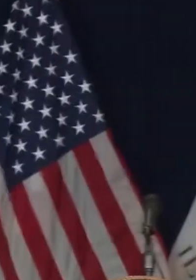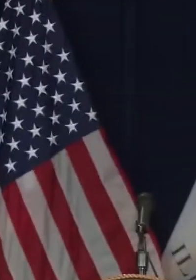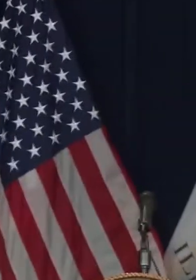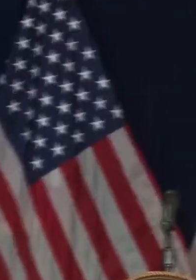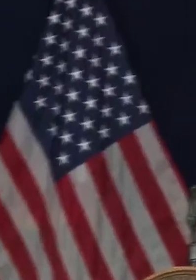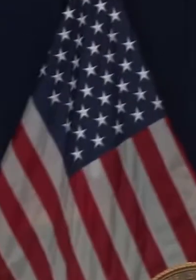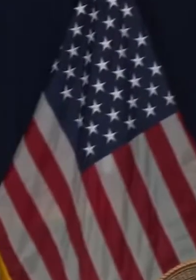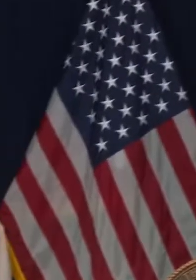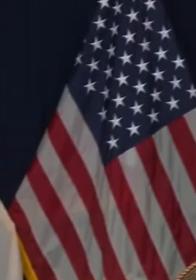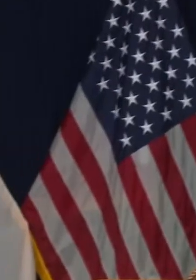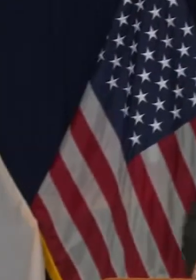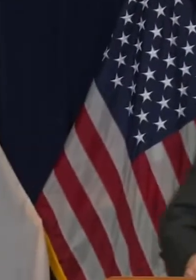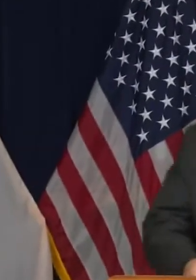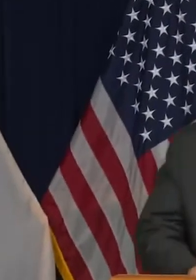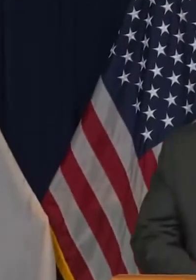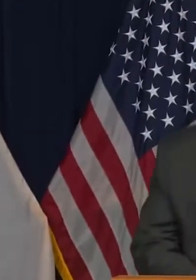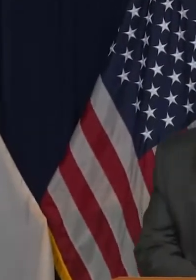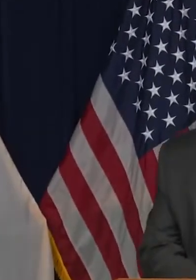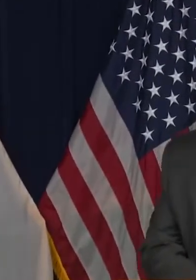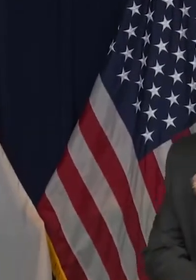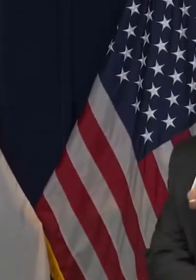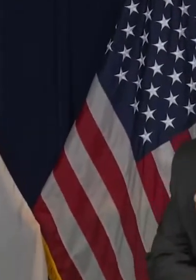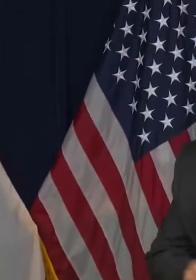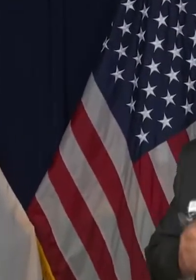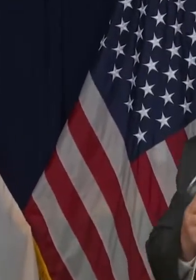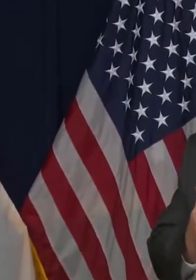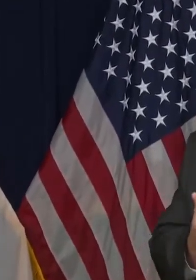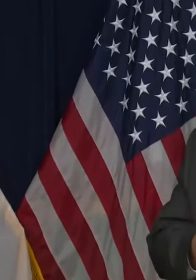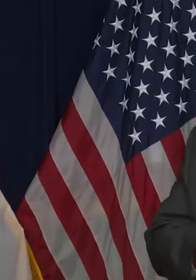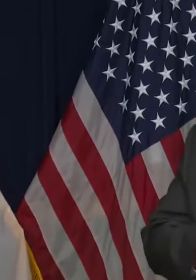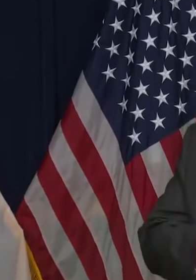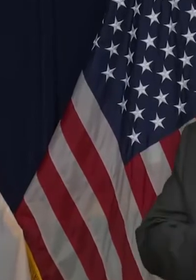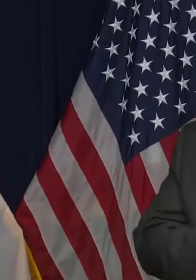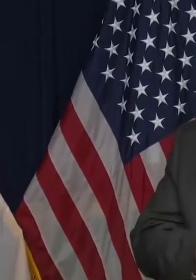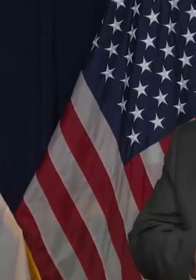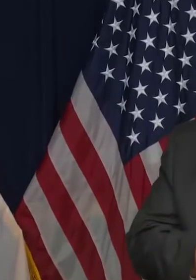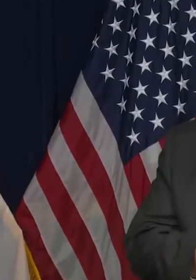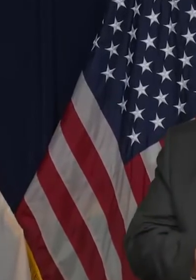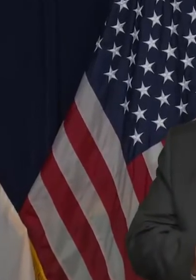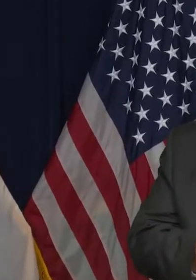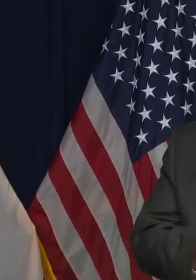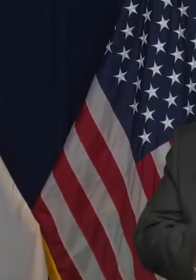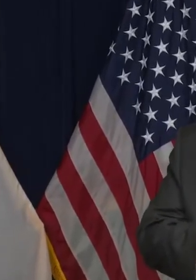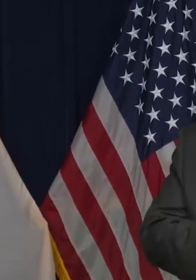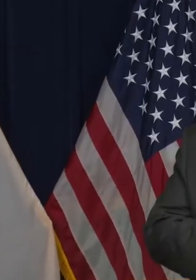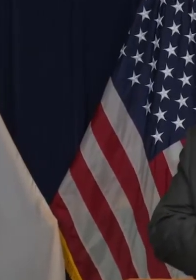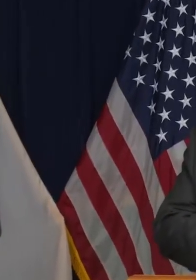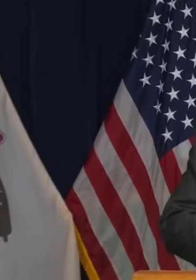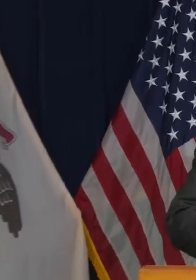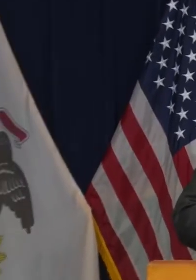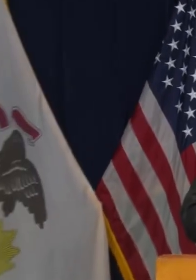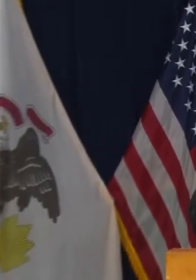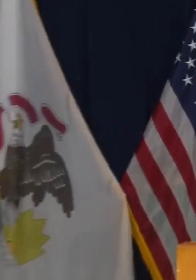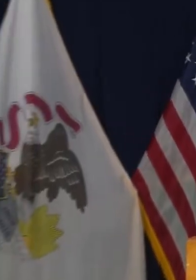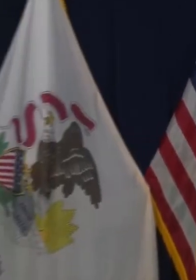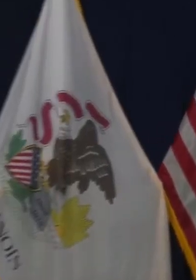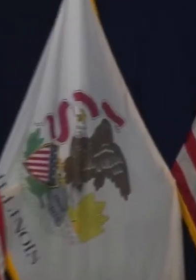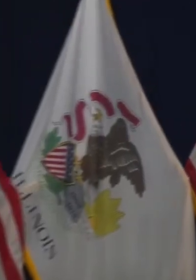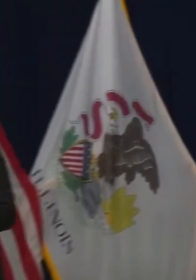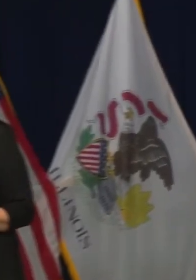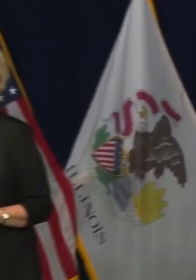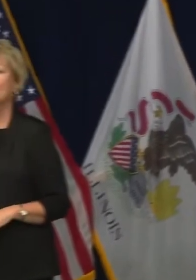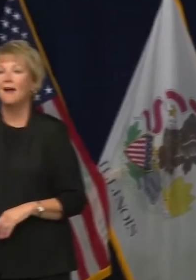Thank you, Doctor. Happy to take questions from members of the media. Sarah? Yeah. Yep, we're gonna tell